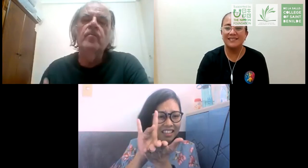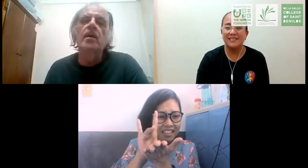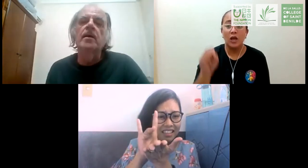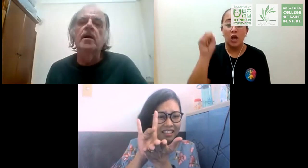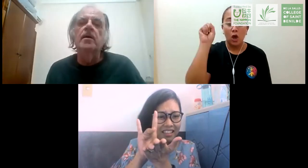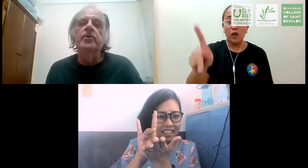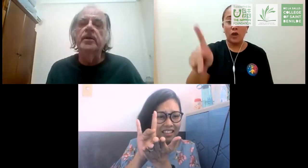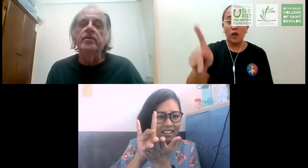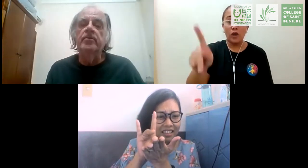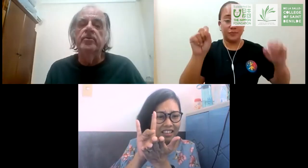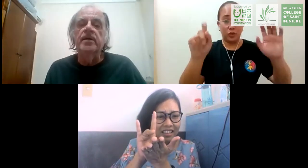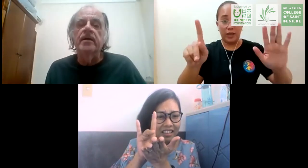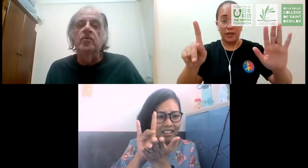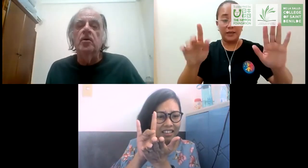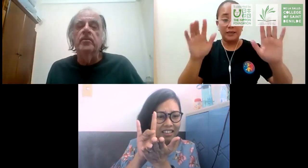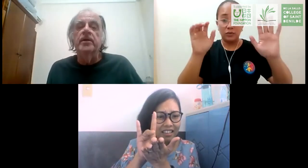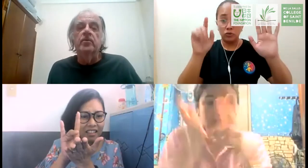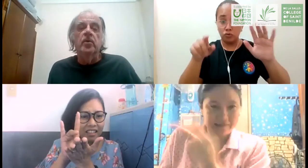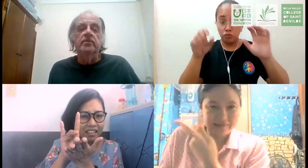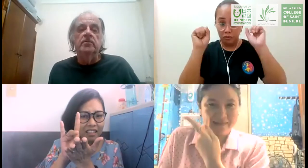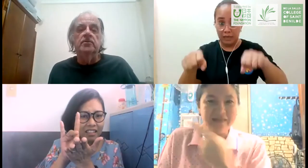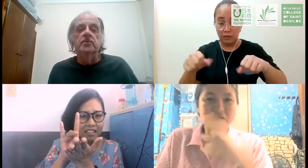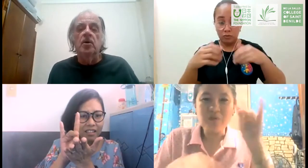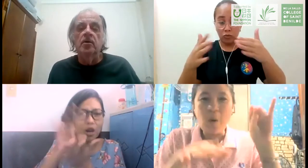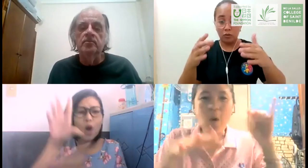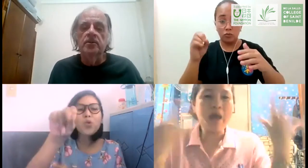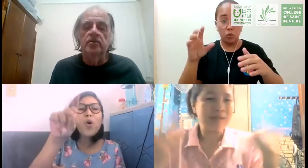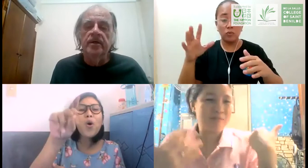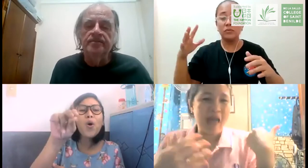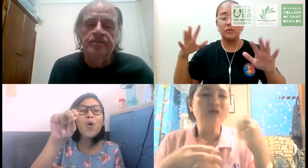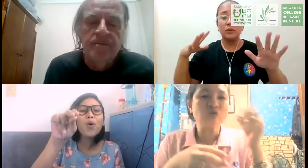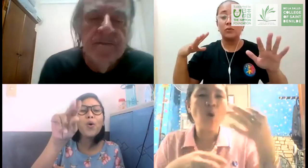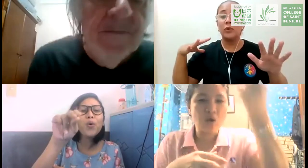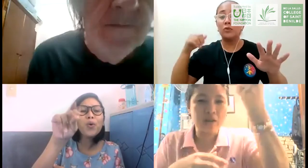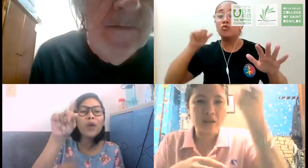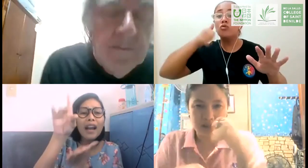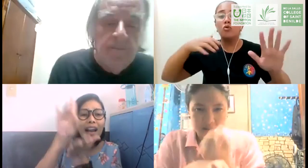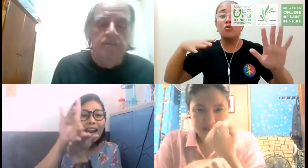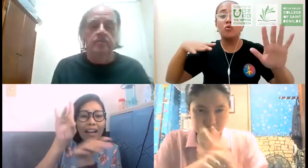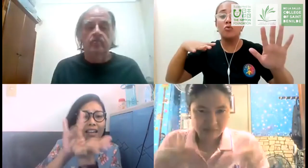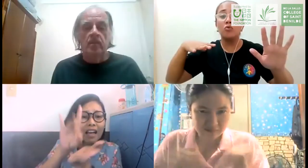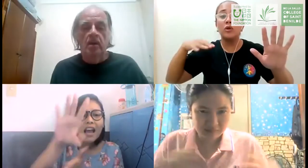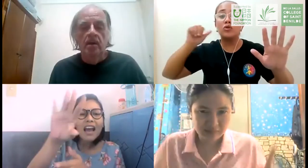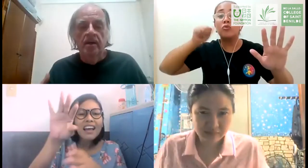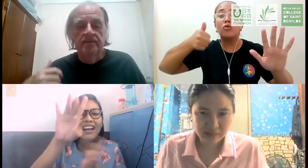Okay. You can either do that, or we can wait till tomorrow to do that.